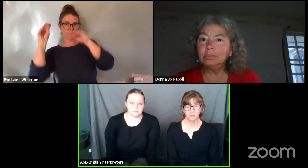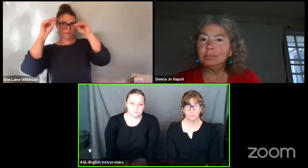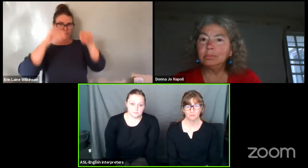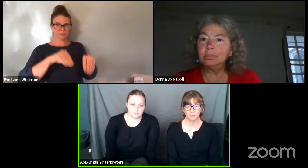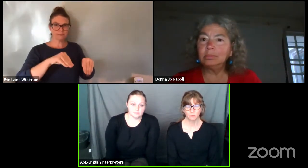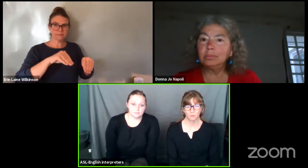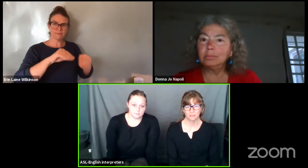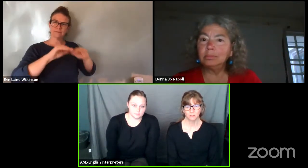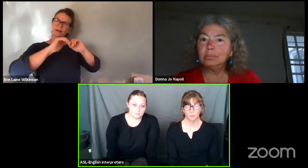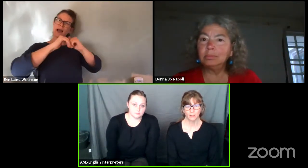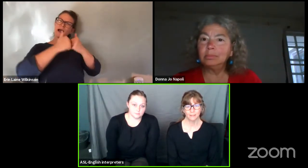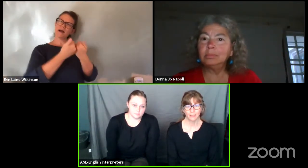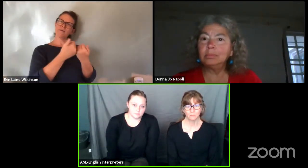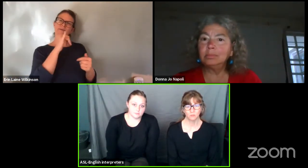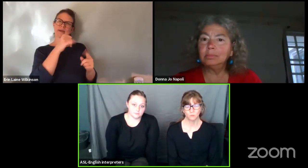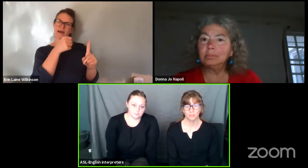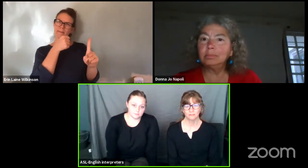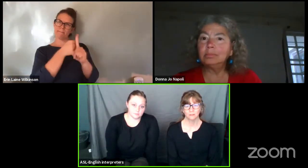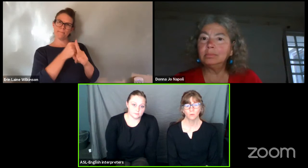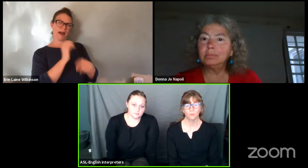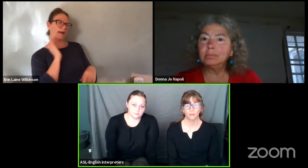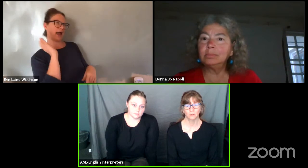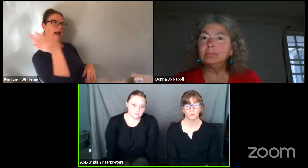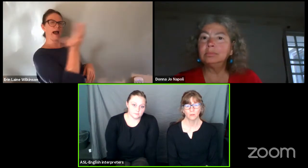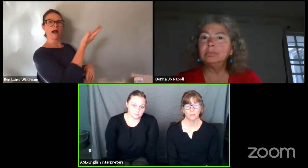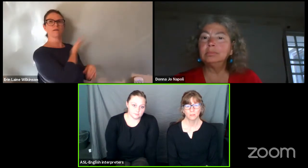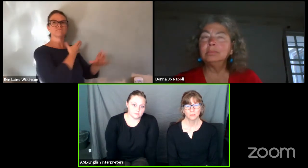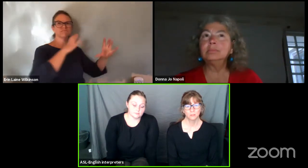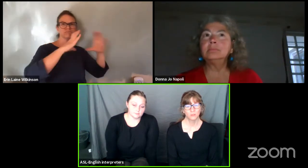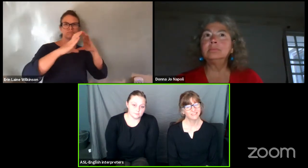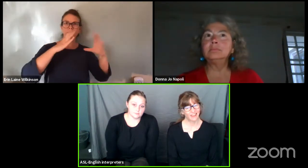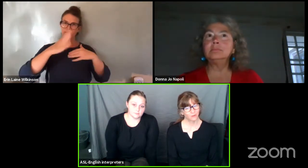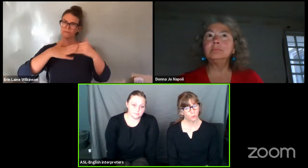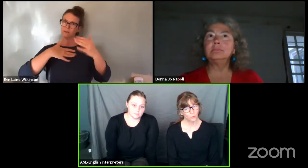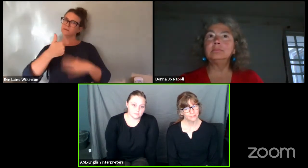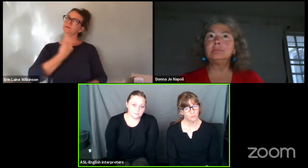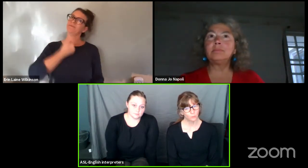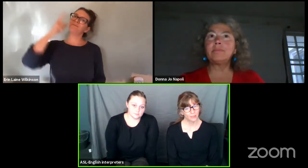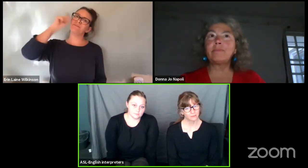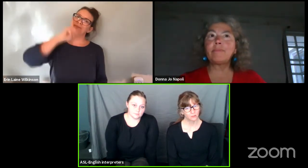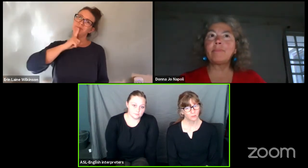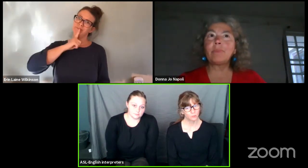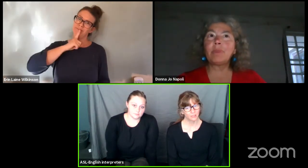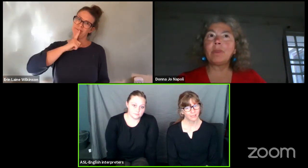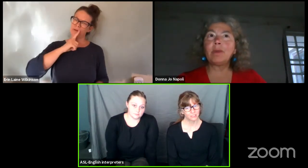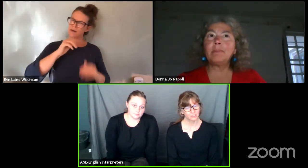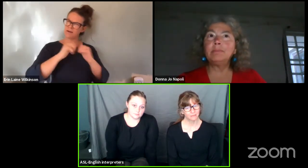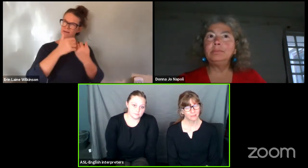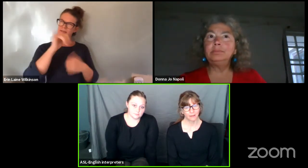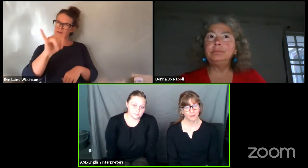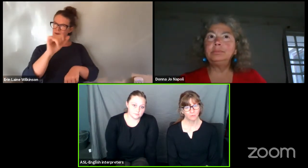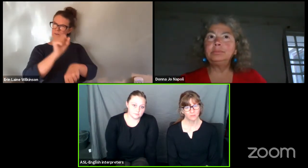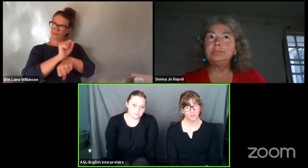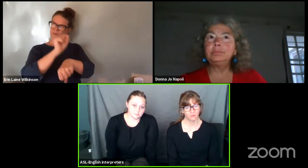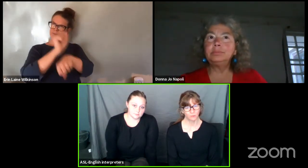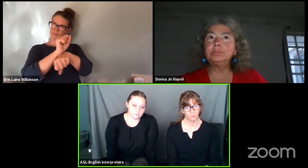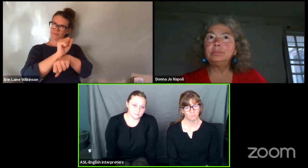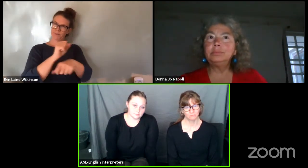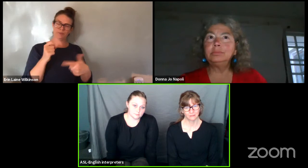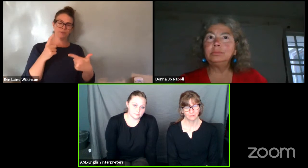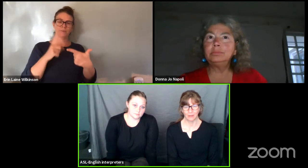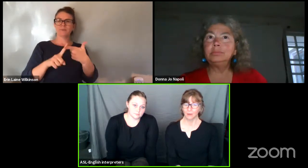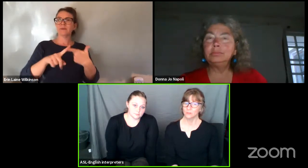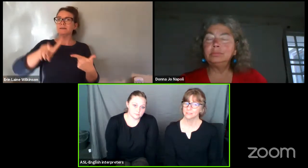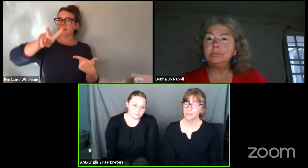transplant. I'm not from New Mexico. I came to New Mexico. So is that going to impact the communication that I have with deaf